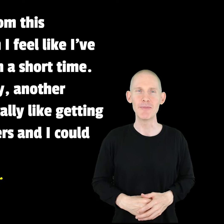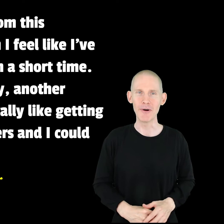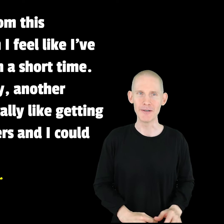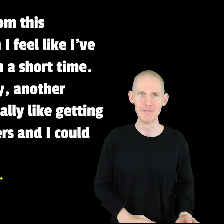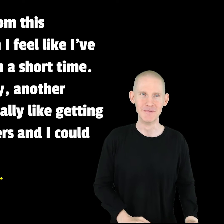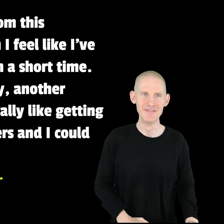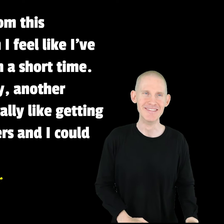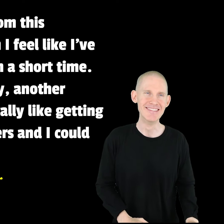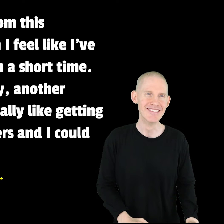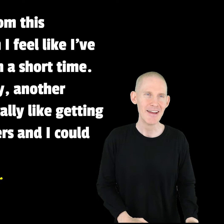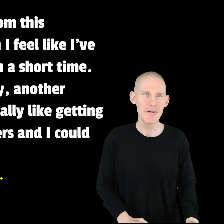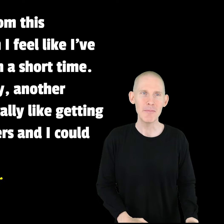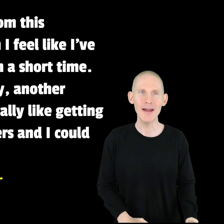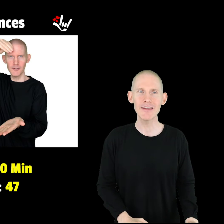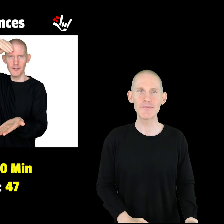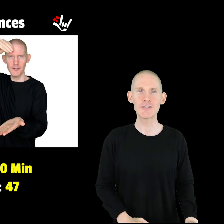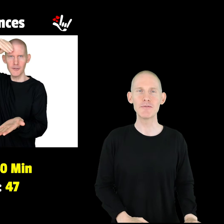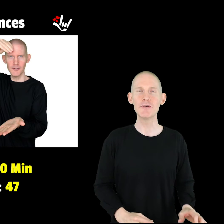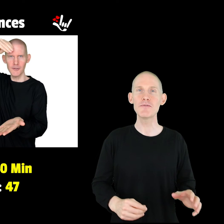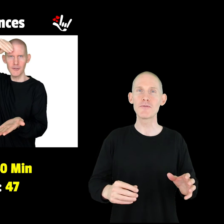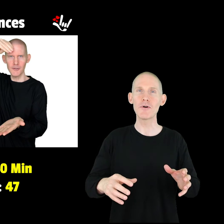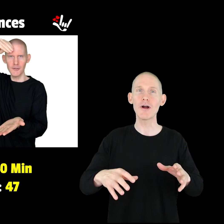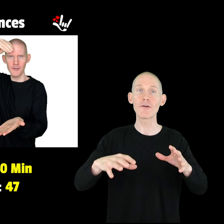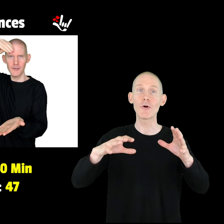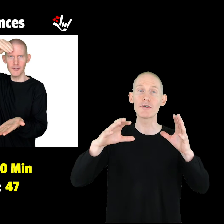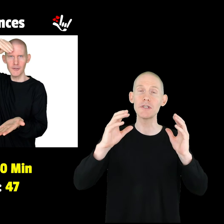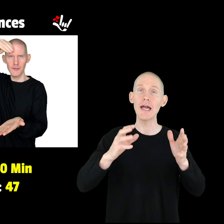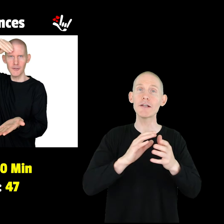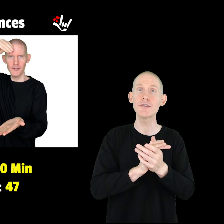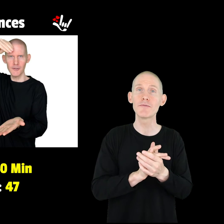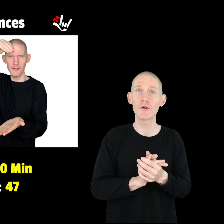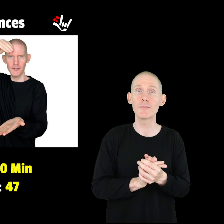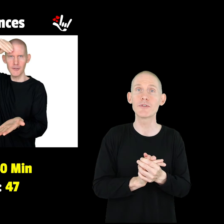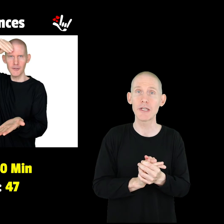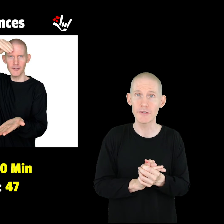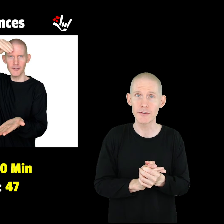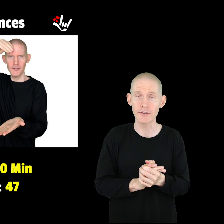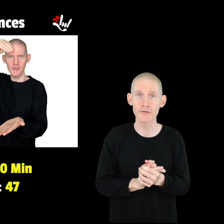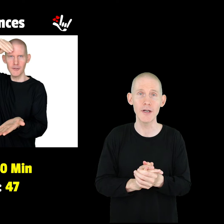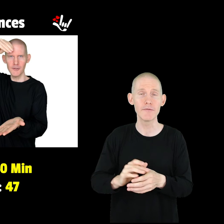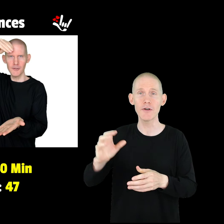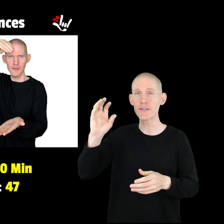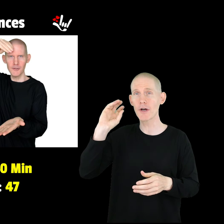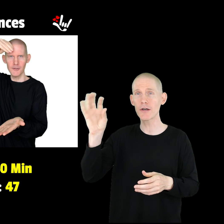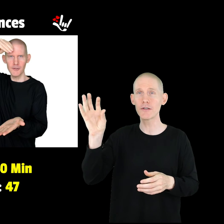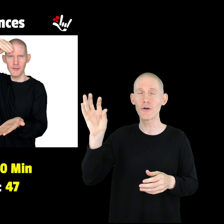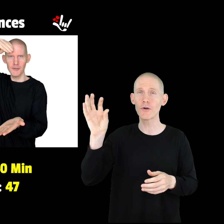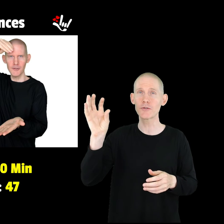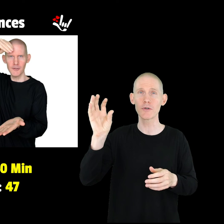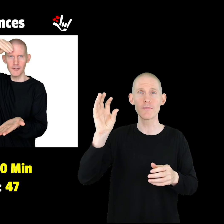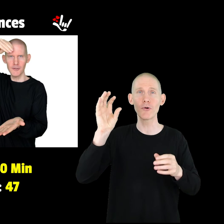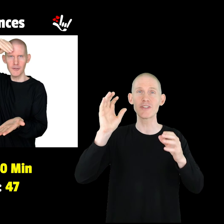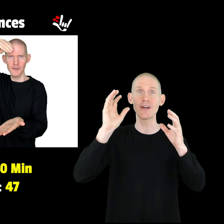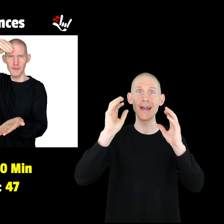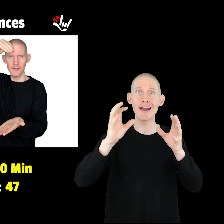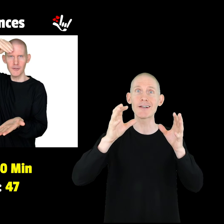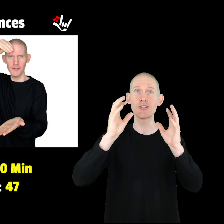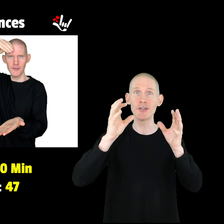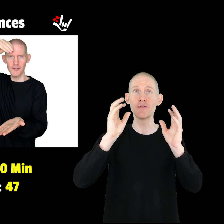more. Matt left this review for our course Action Verb Sentences, right? Very targeted course. We're going to focus on action